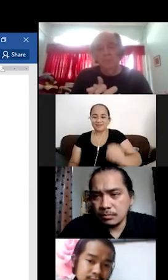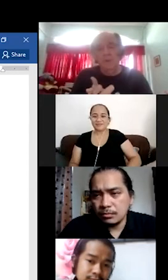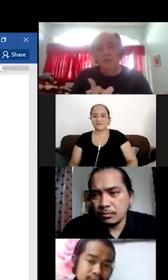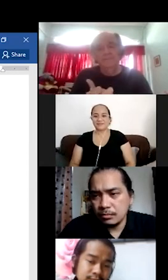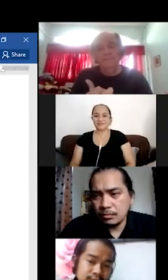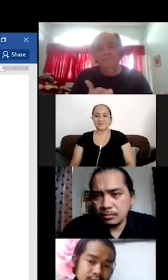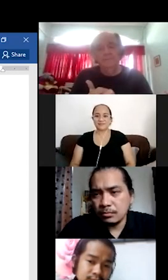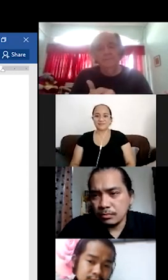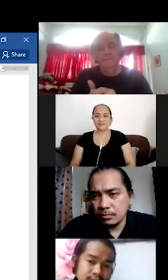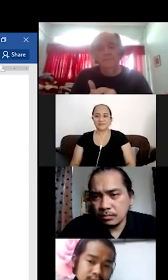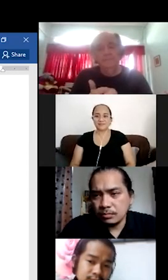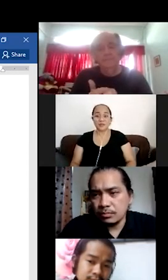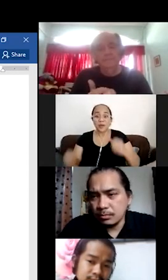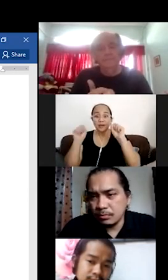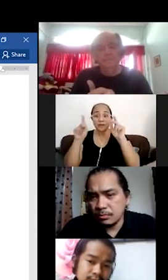Okay.